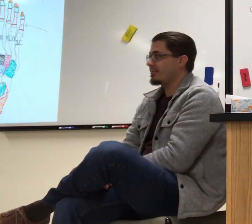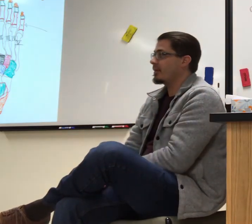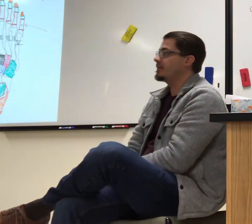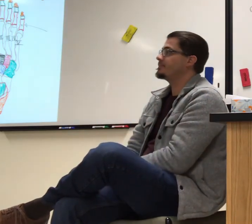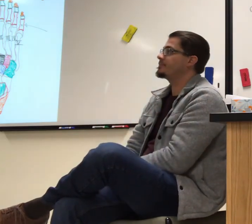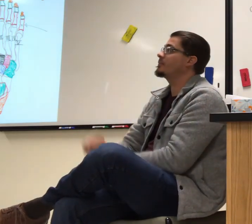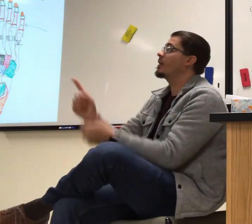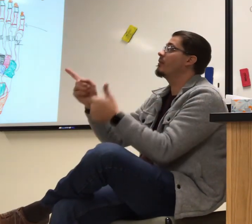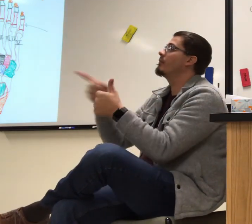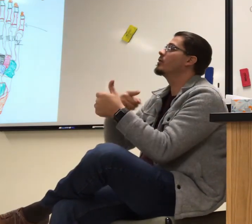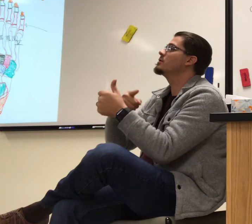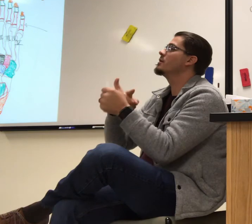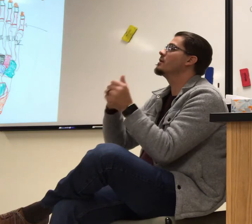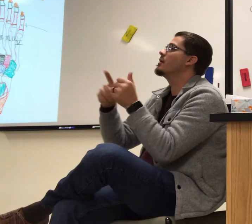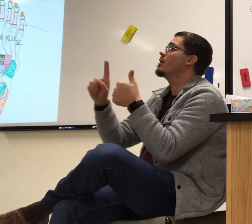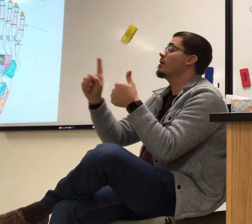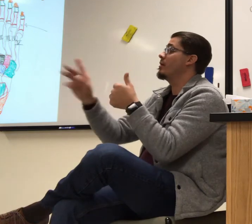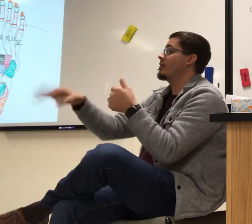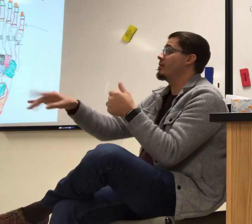First, identify the bone.